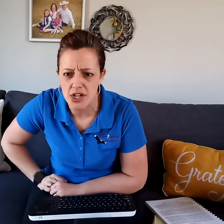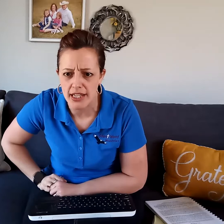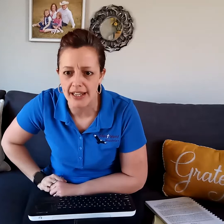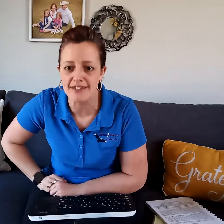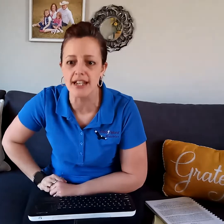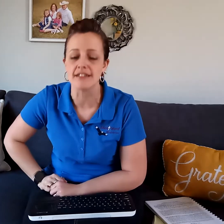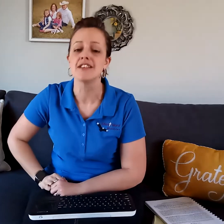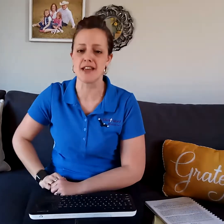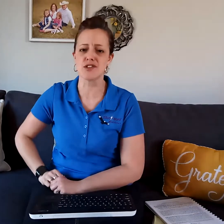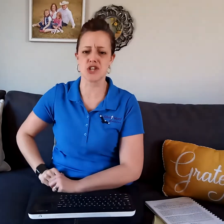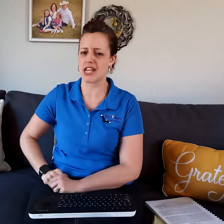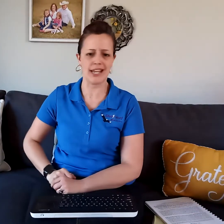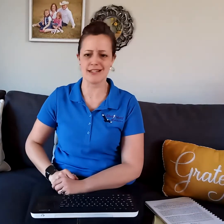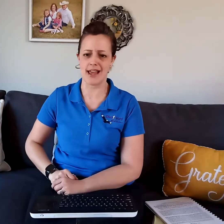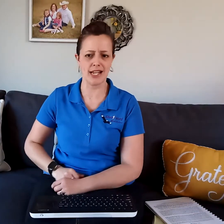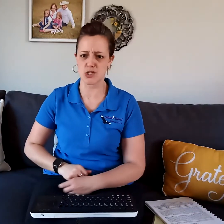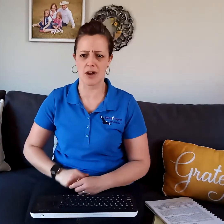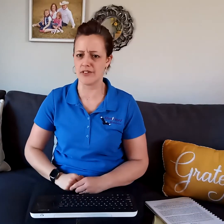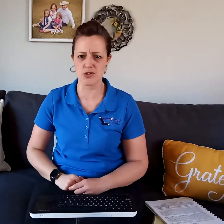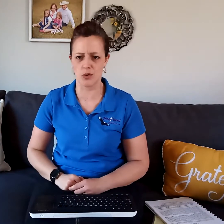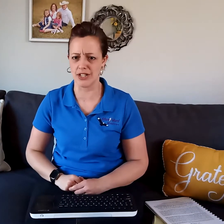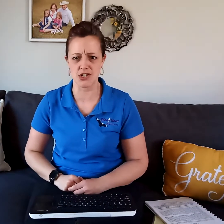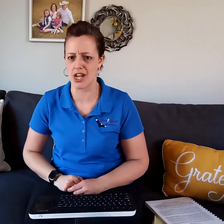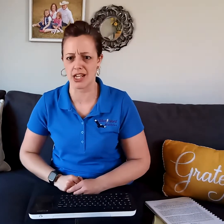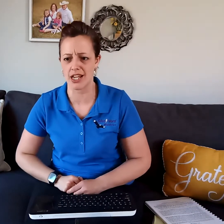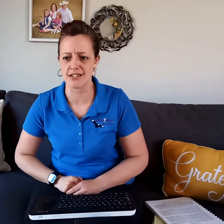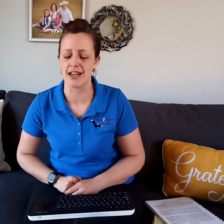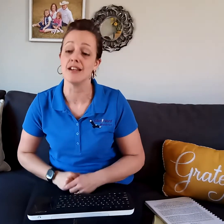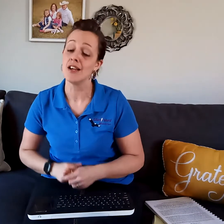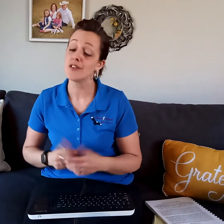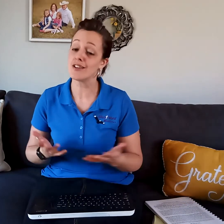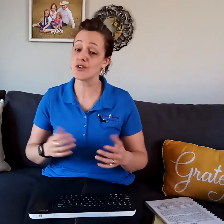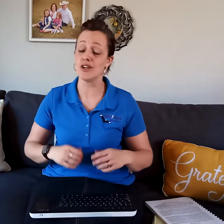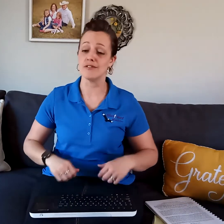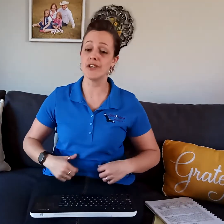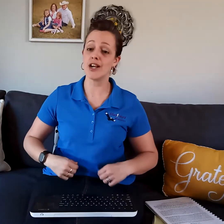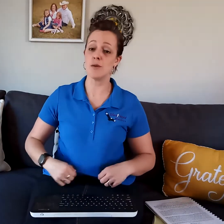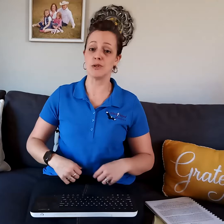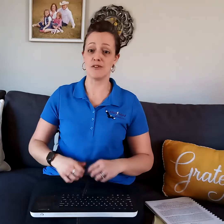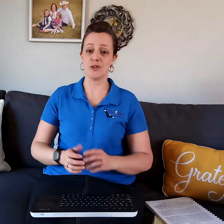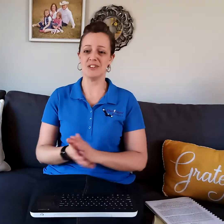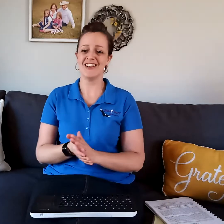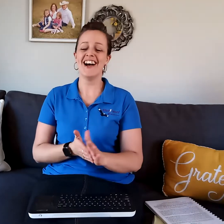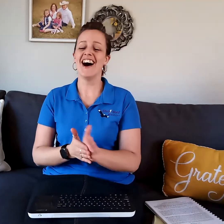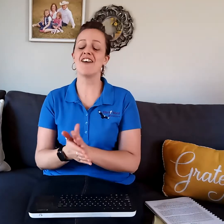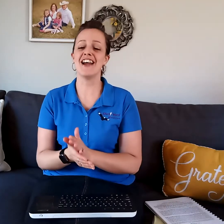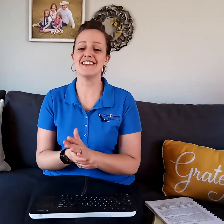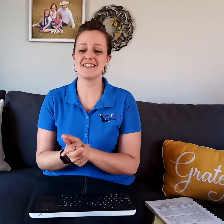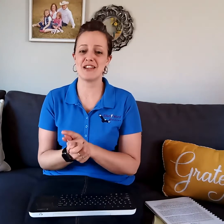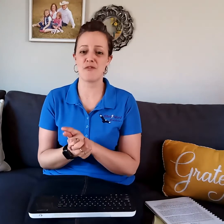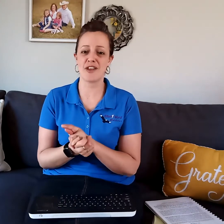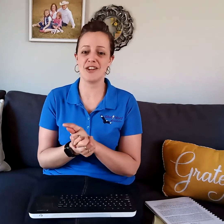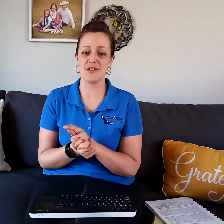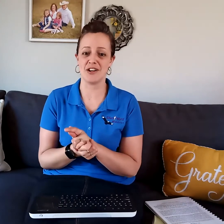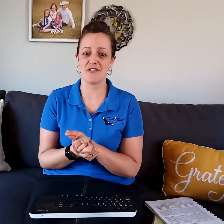shaking. Yes, it is. Seth's shaking his head. He's 12 years old and he's shaking his head. That's good. Very humble of you. All right, let's see if we can do it. Are you